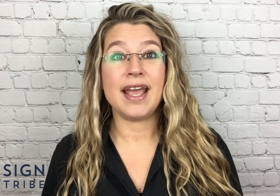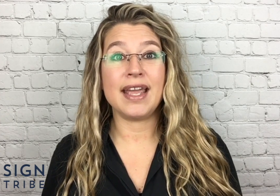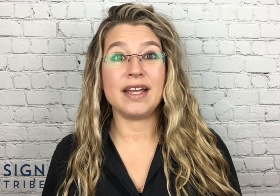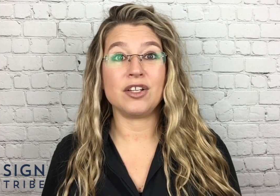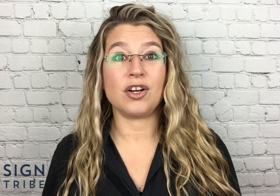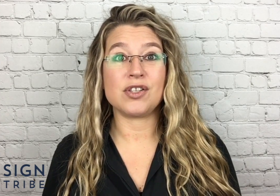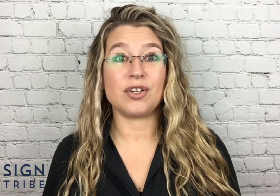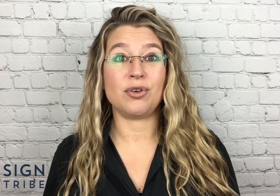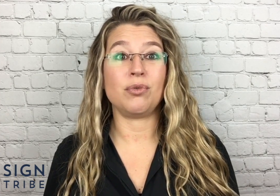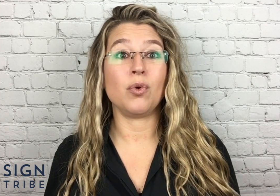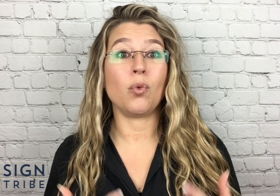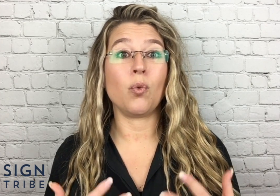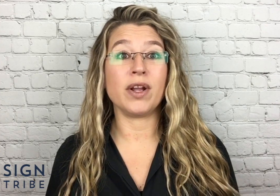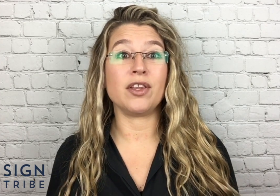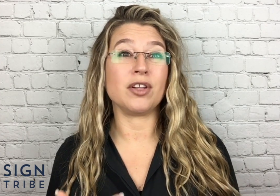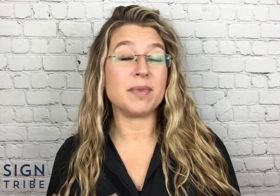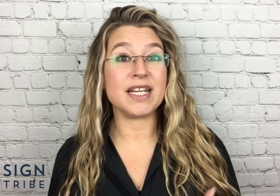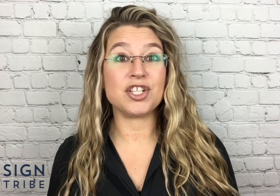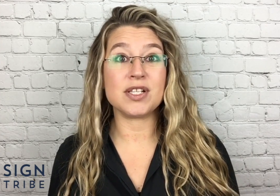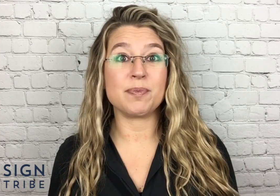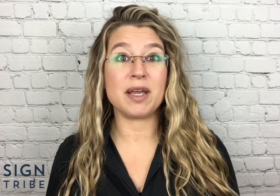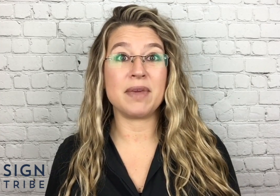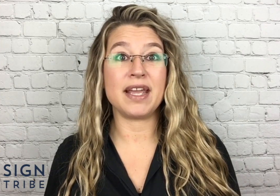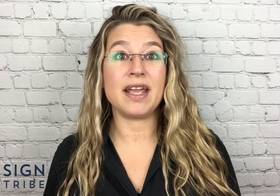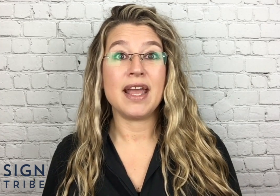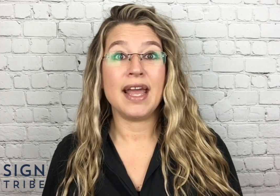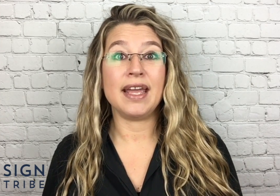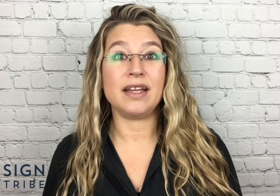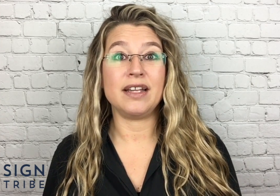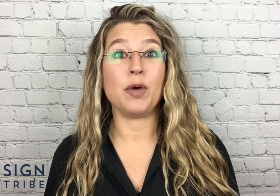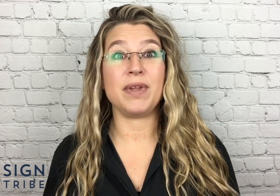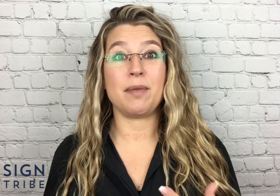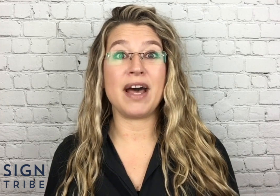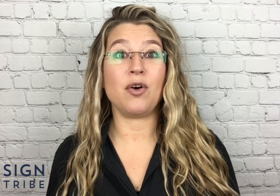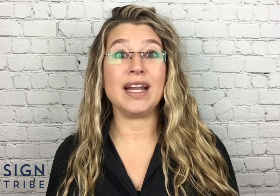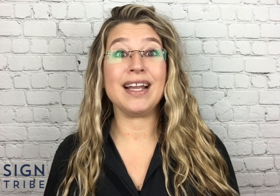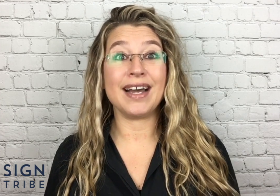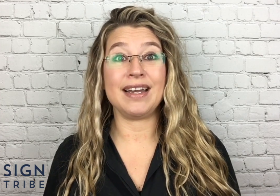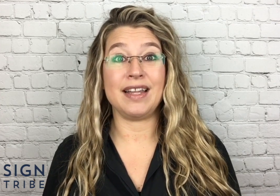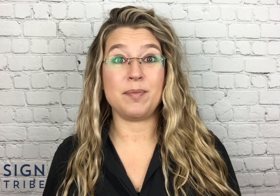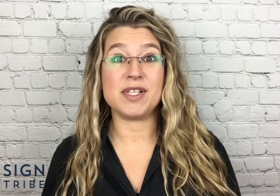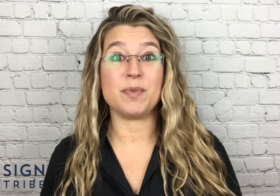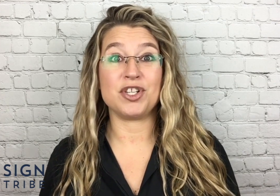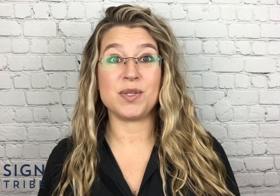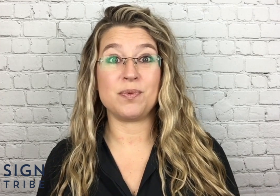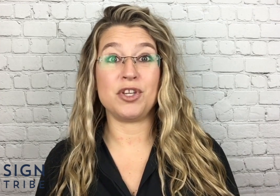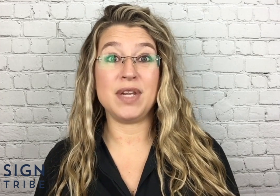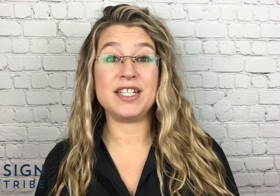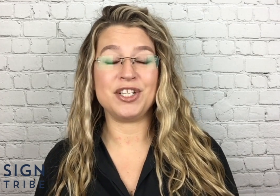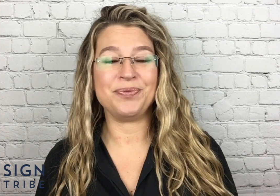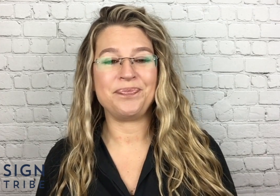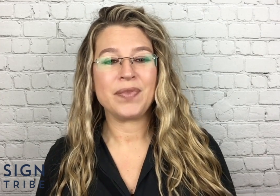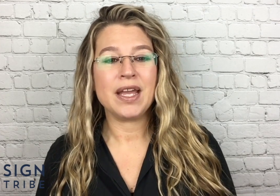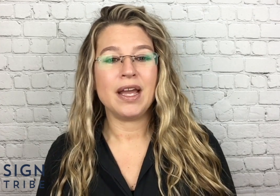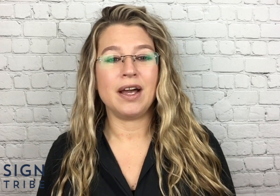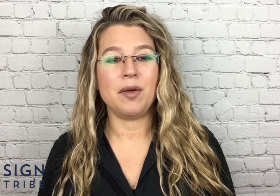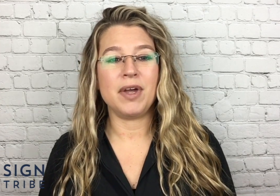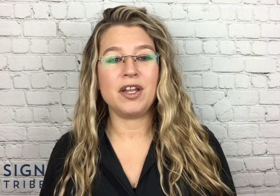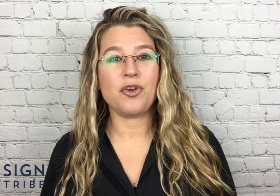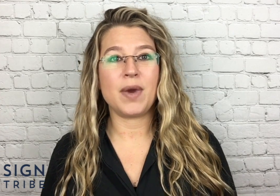and also what their limitations might be, and helping them out and guiding them as much as you need to. Another way is